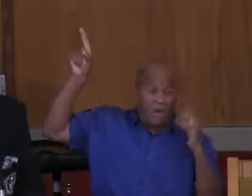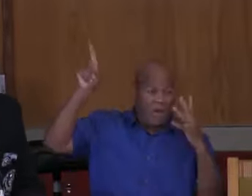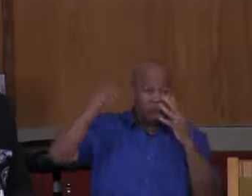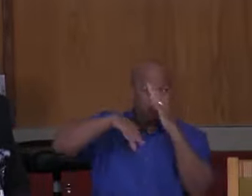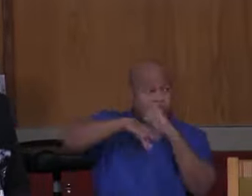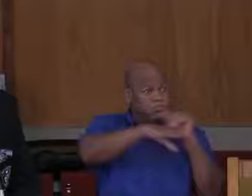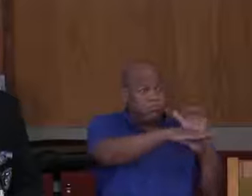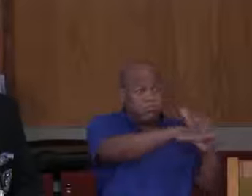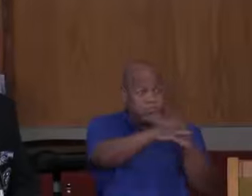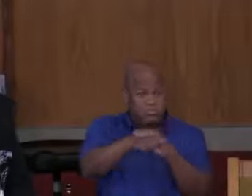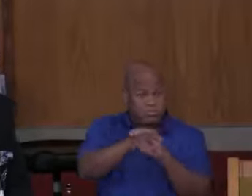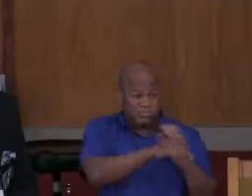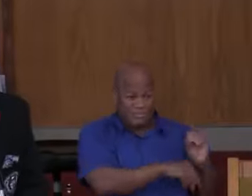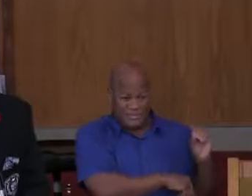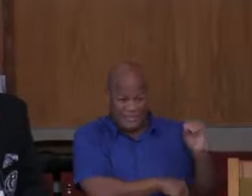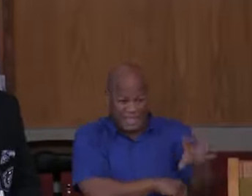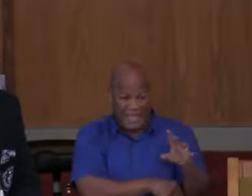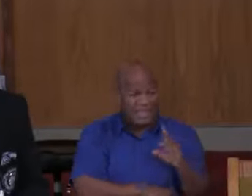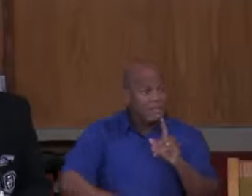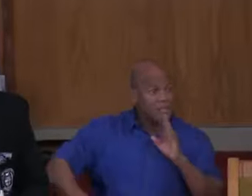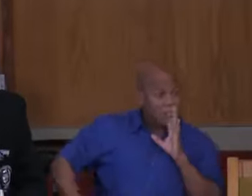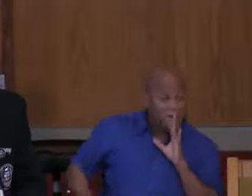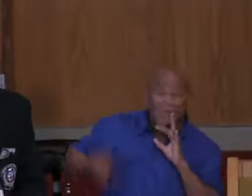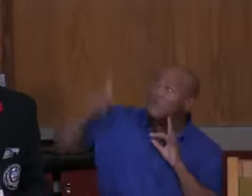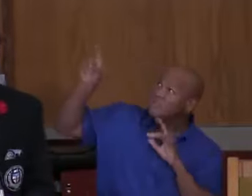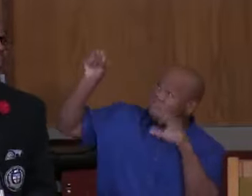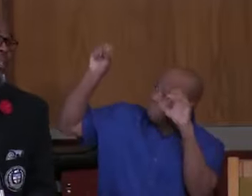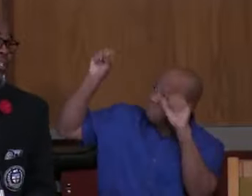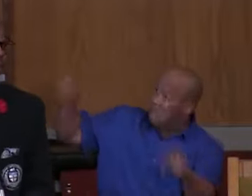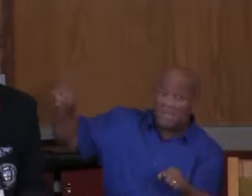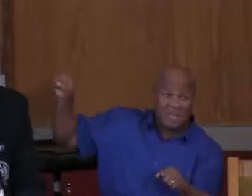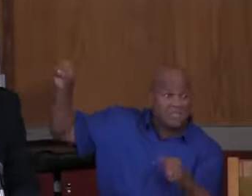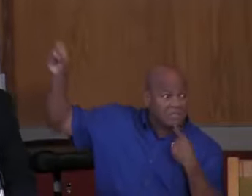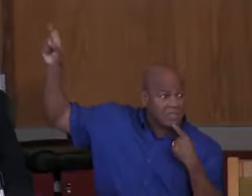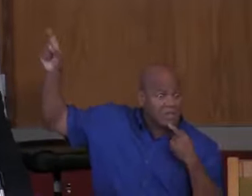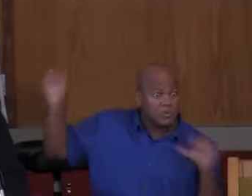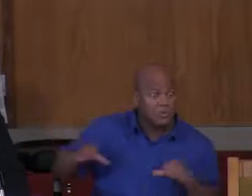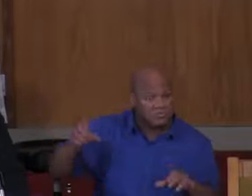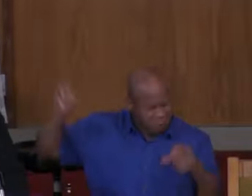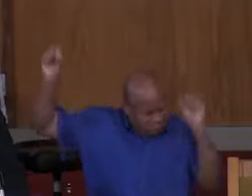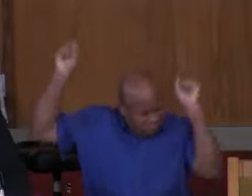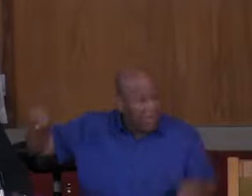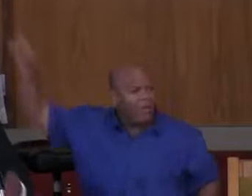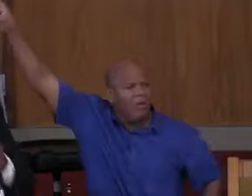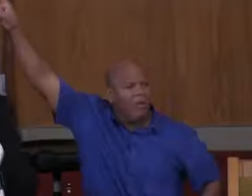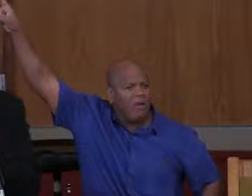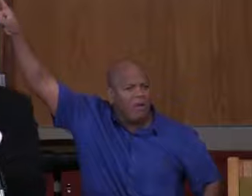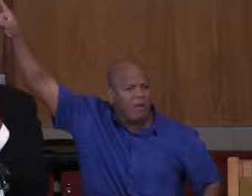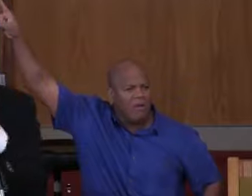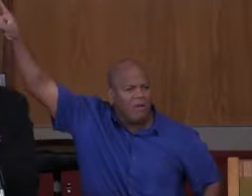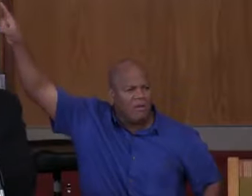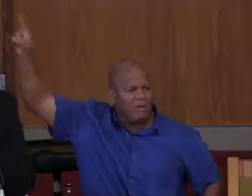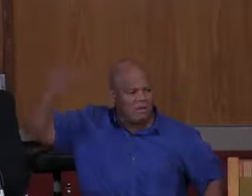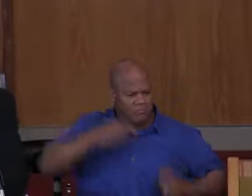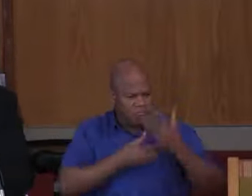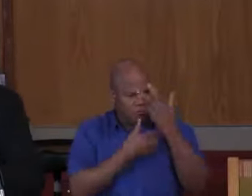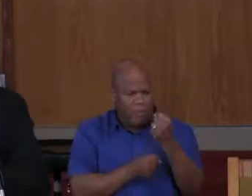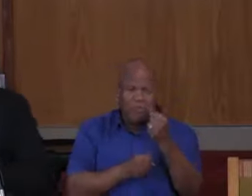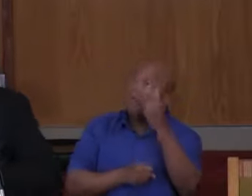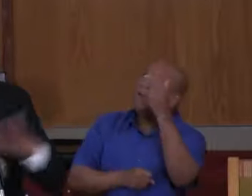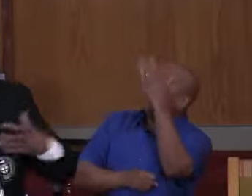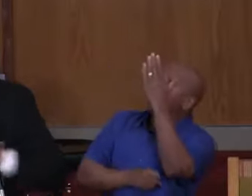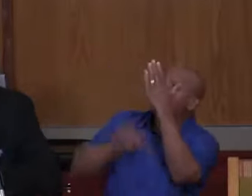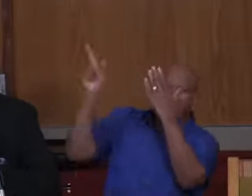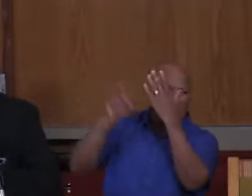God who spoke is able to do whatever he said he would do. My confidence in God is